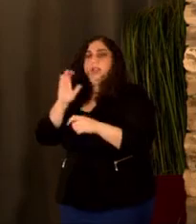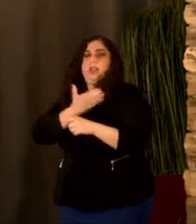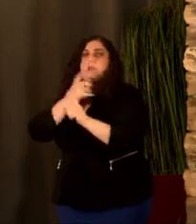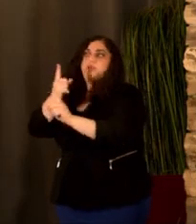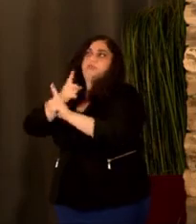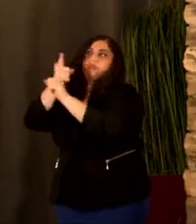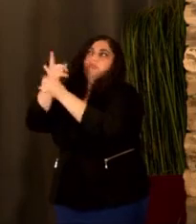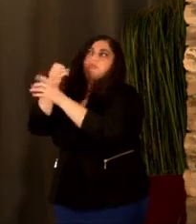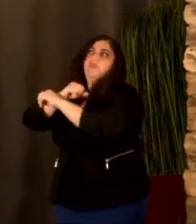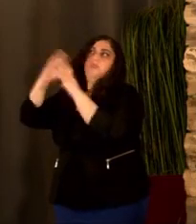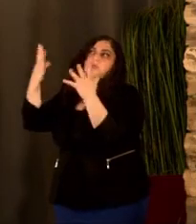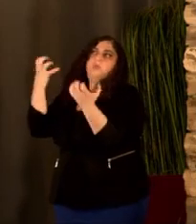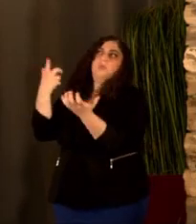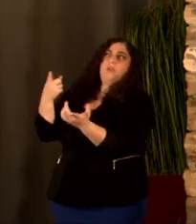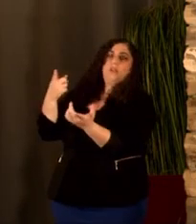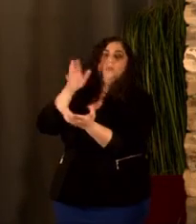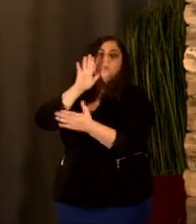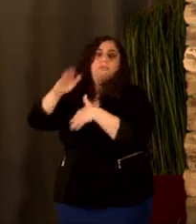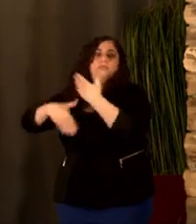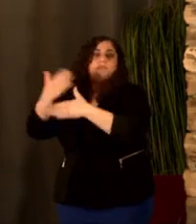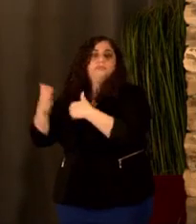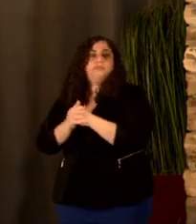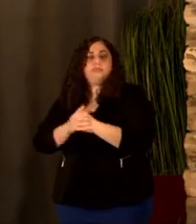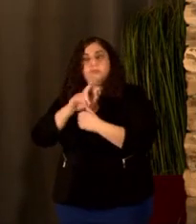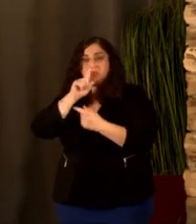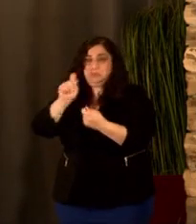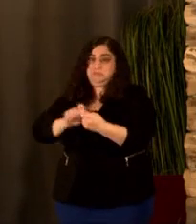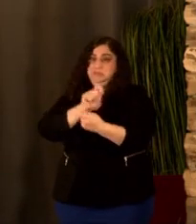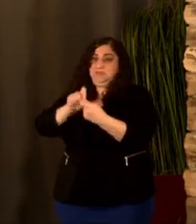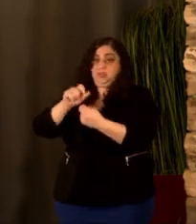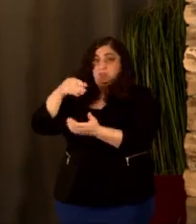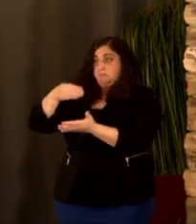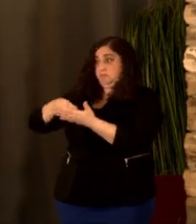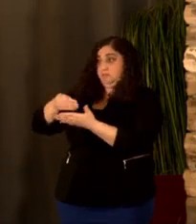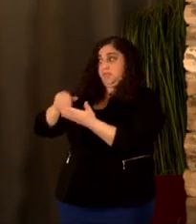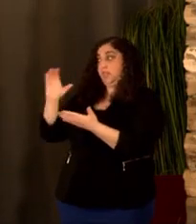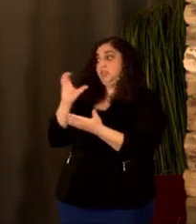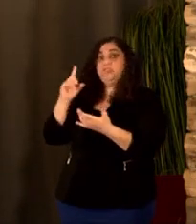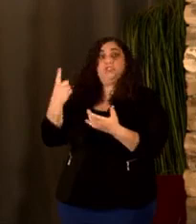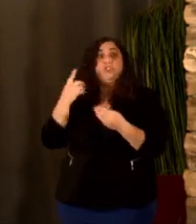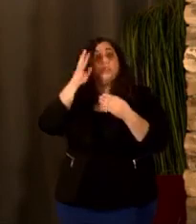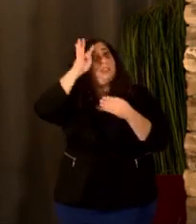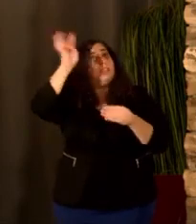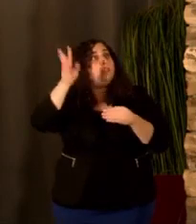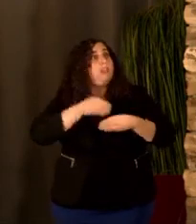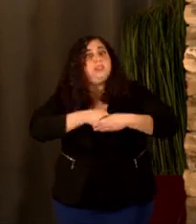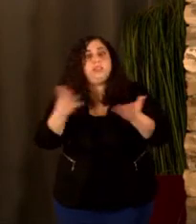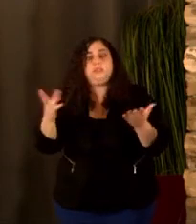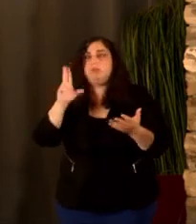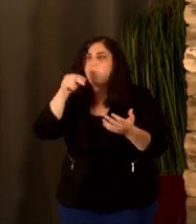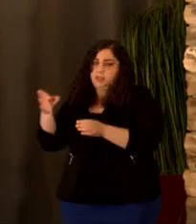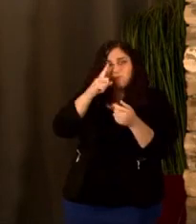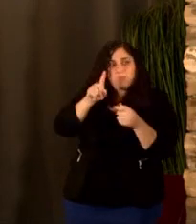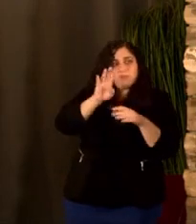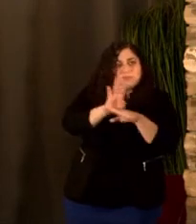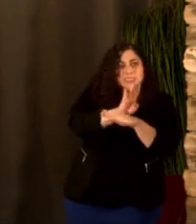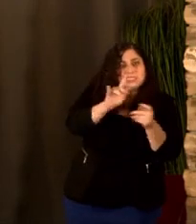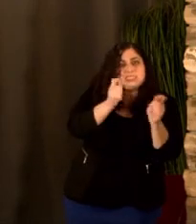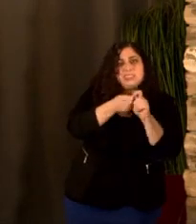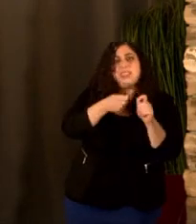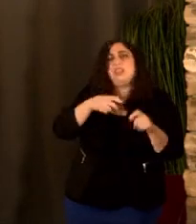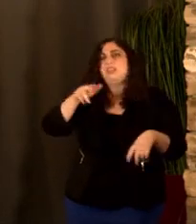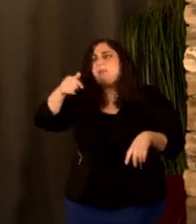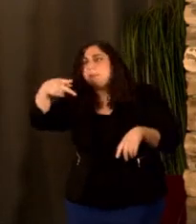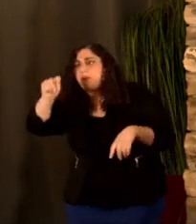today. So no, very specifically, these dollars contemplate those kinds of conversions. And that's what makes perspective, but